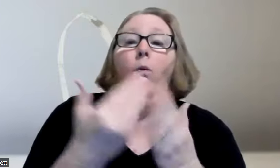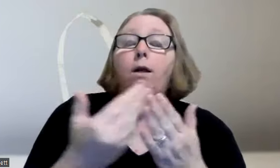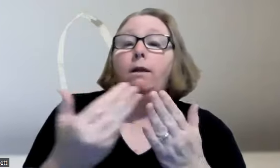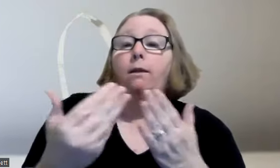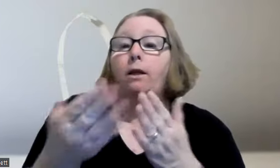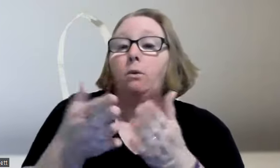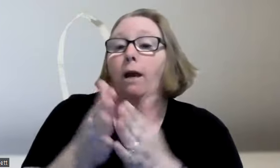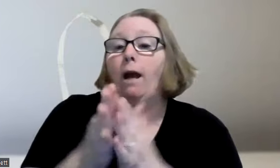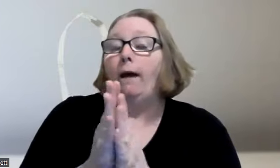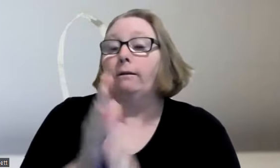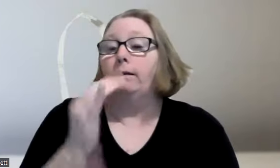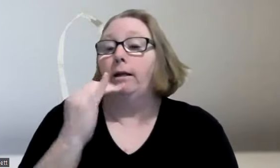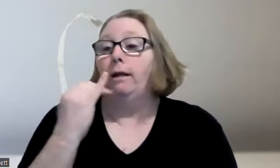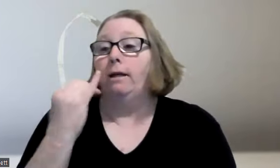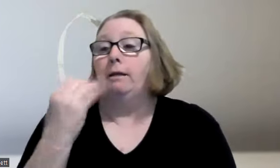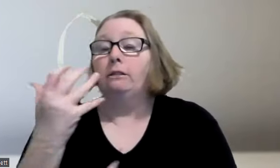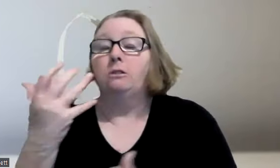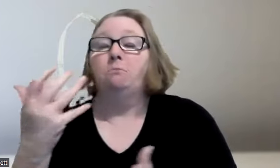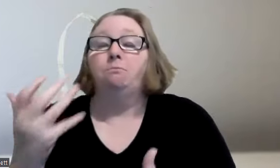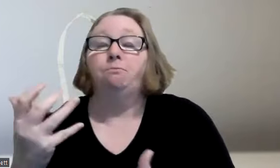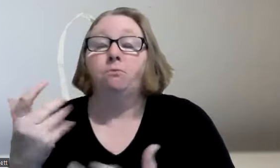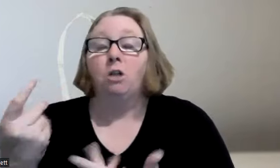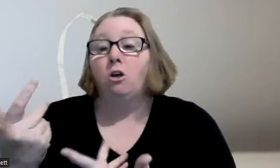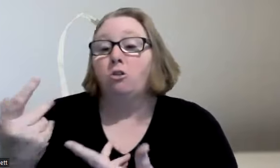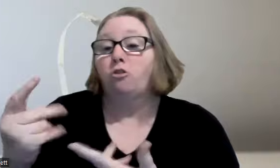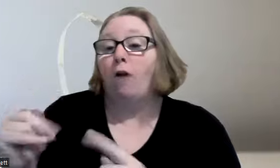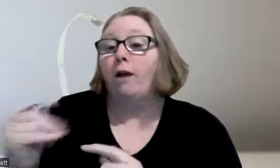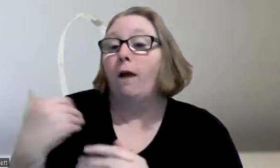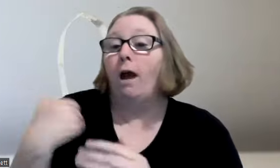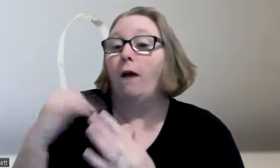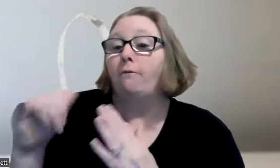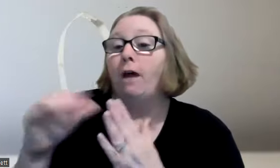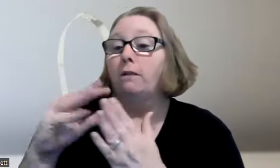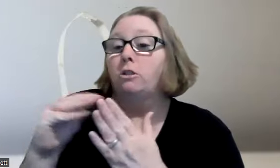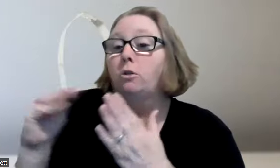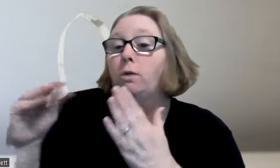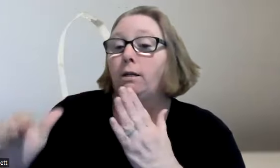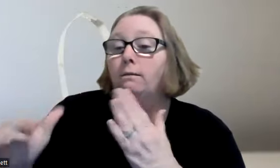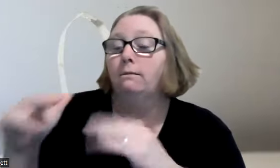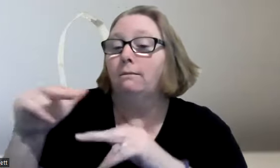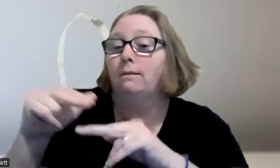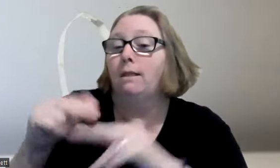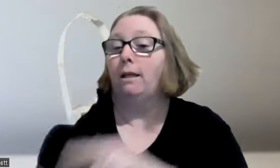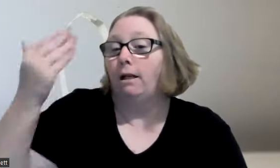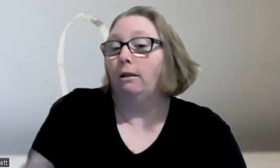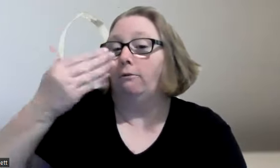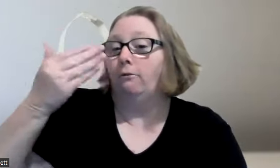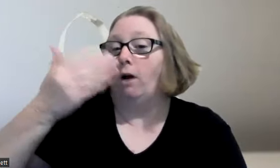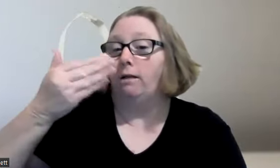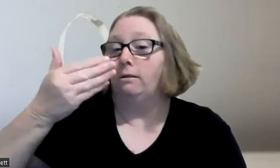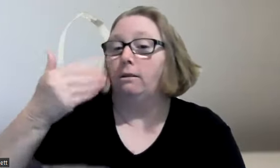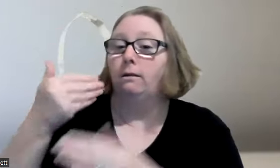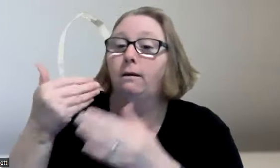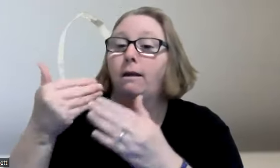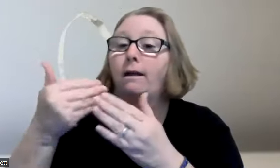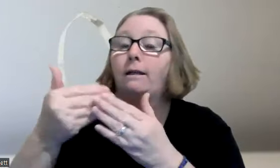One of the things we ask is try to have that student sit in the front